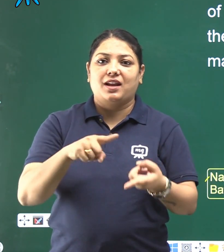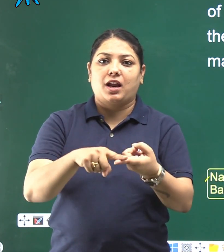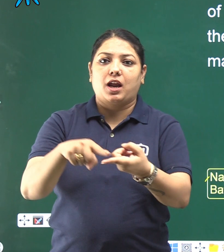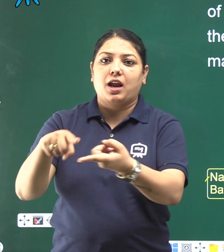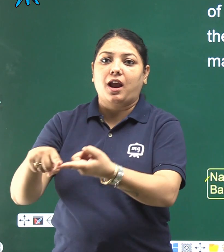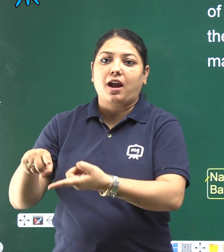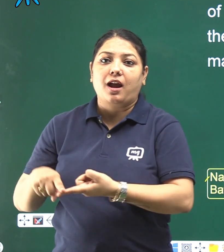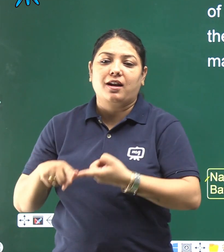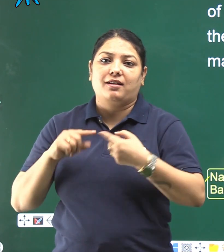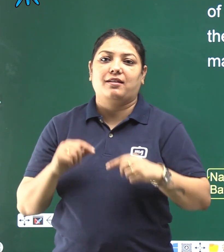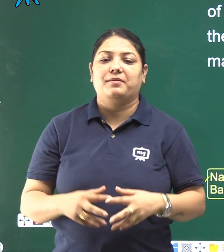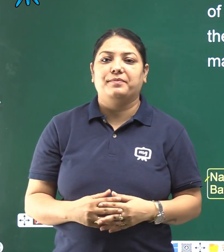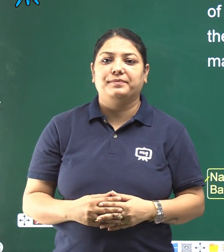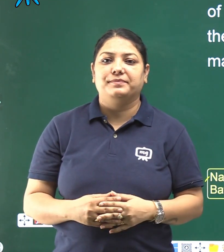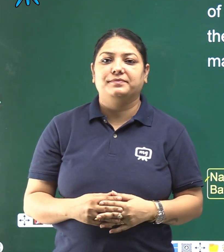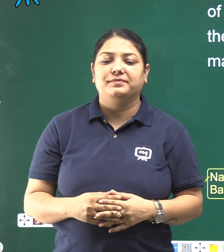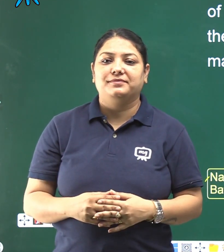ghatna.